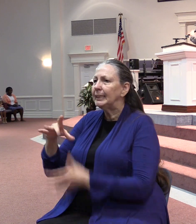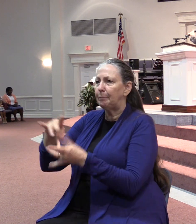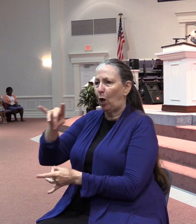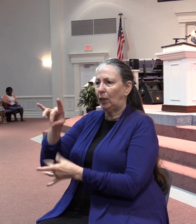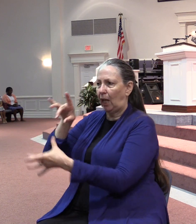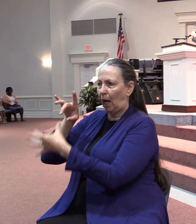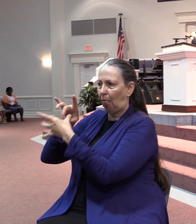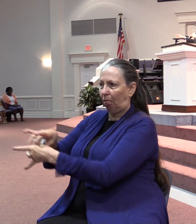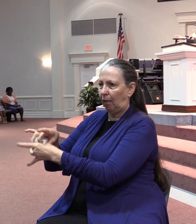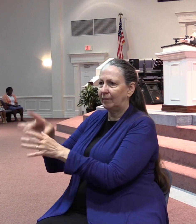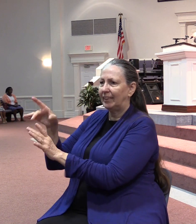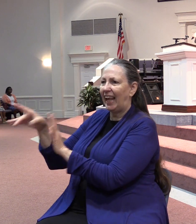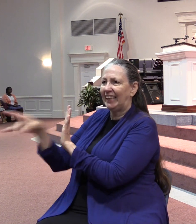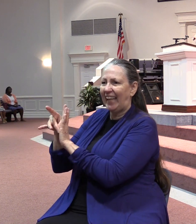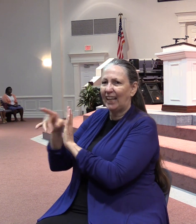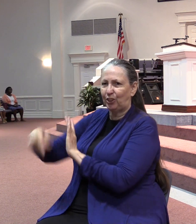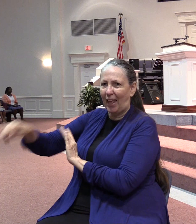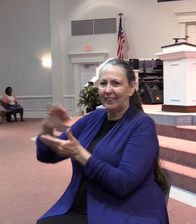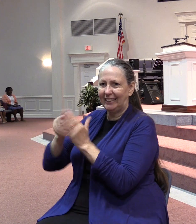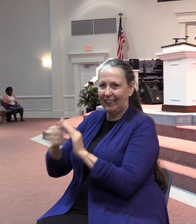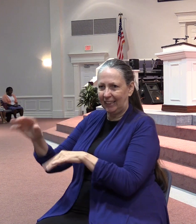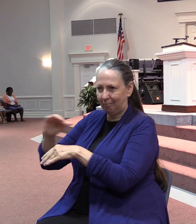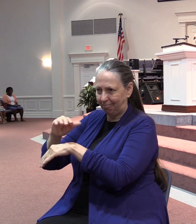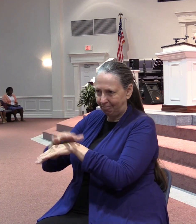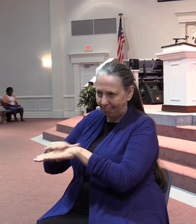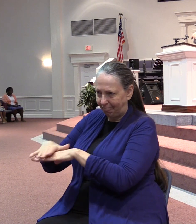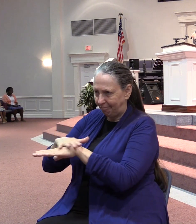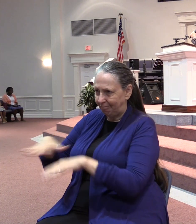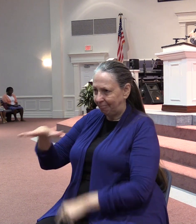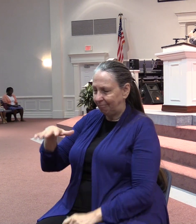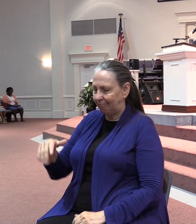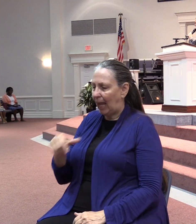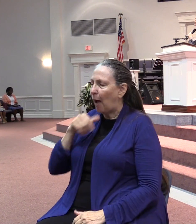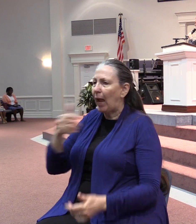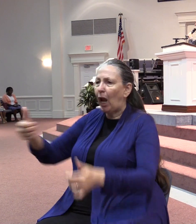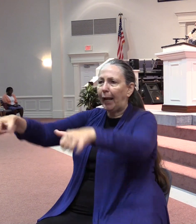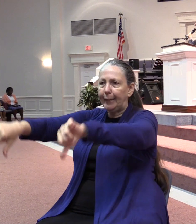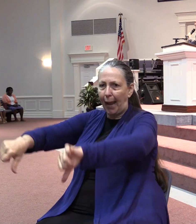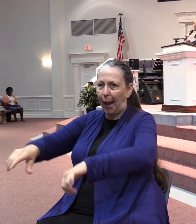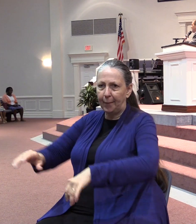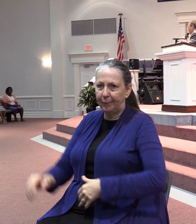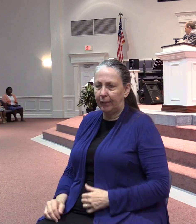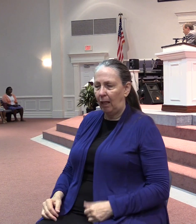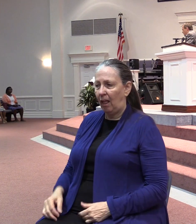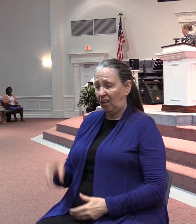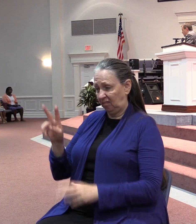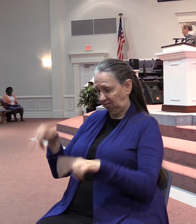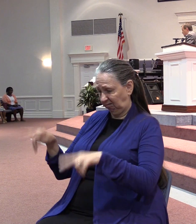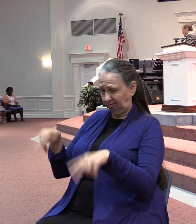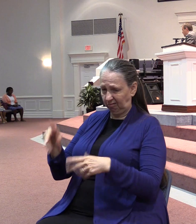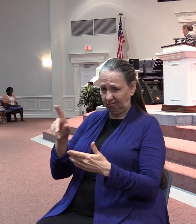spirits that are attached there. And I'm not here to condemn anyone.